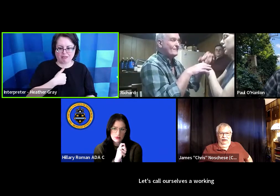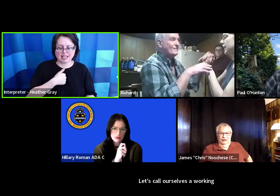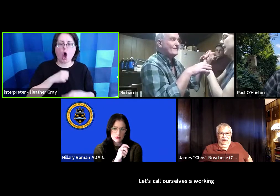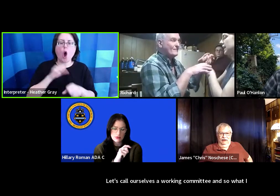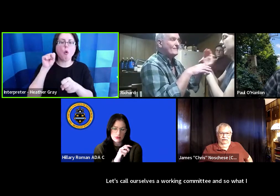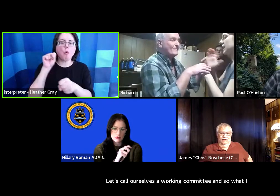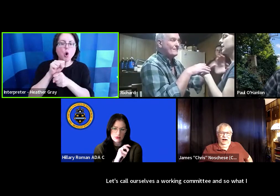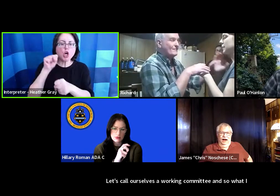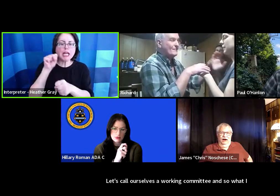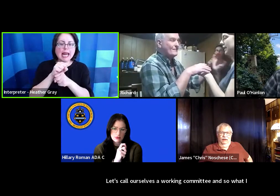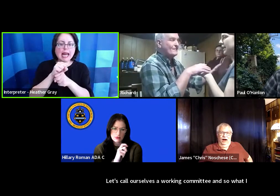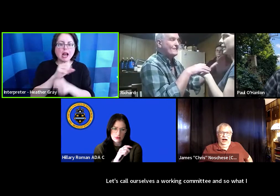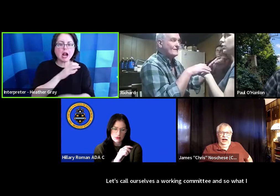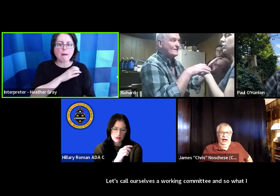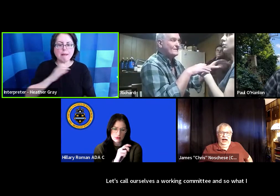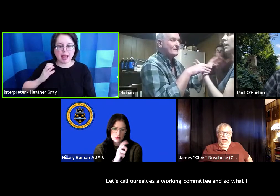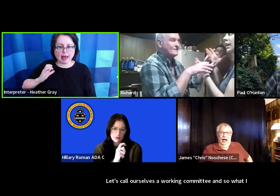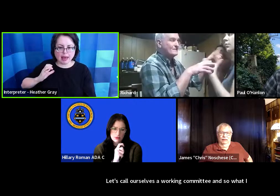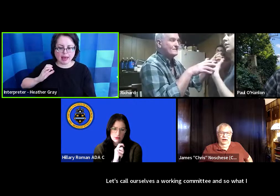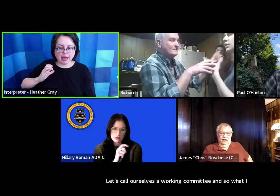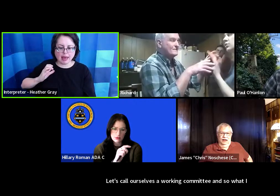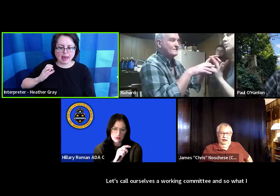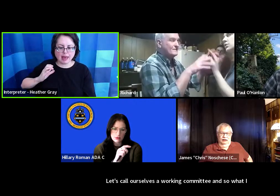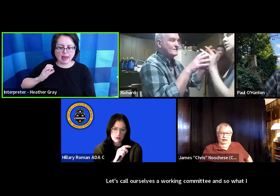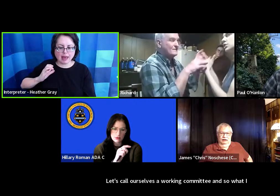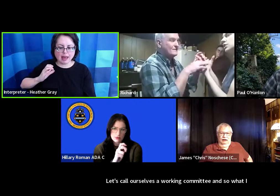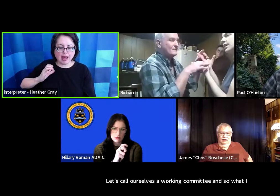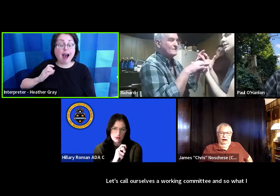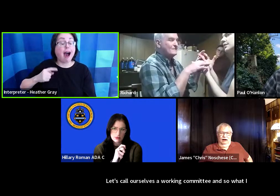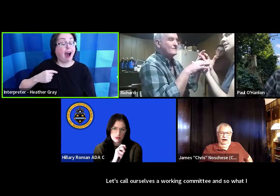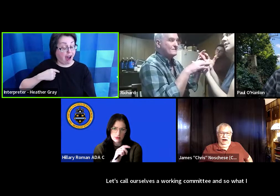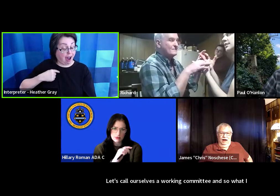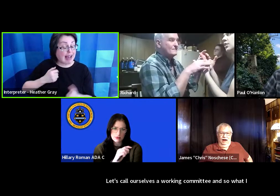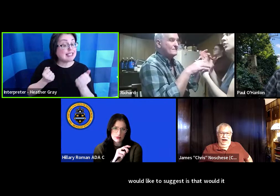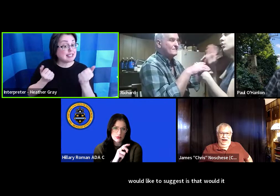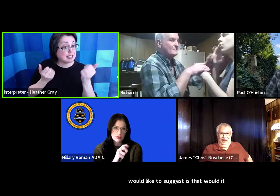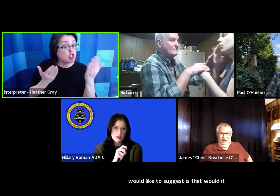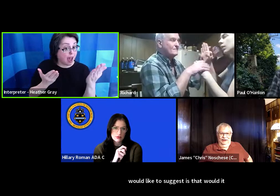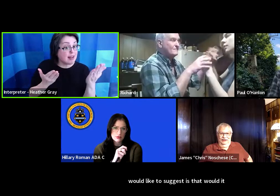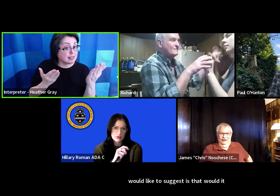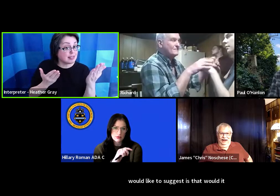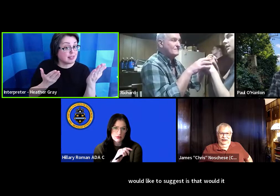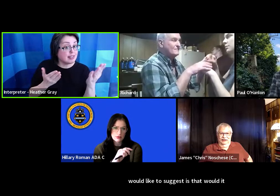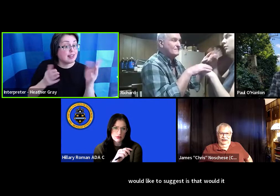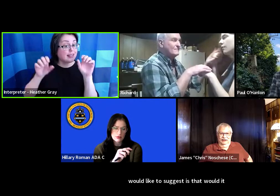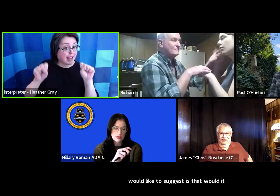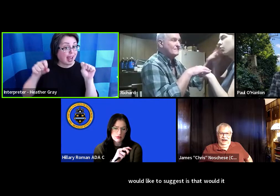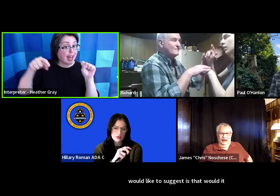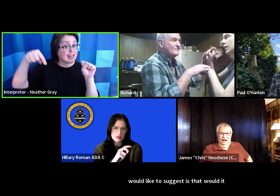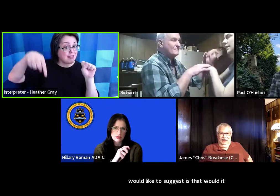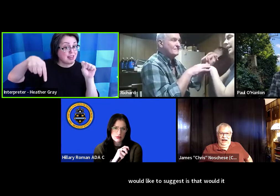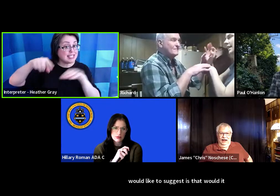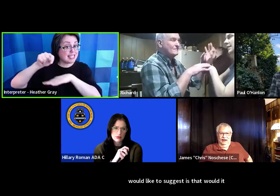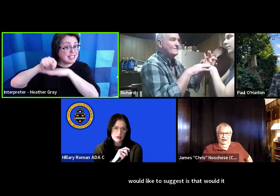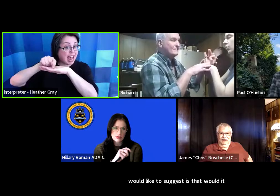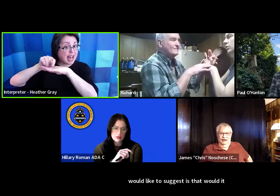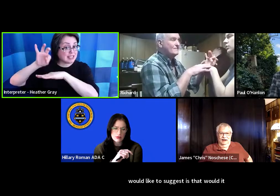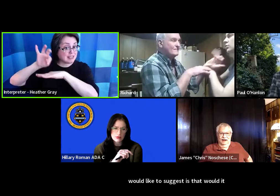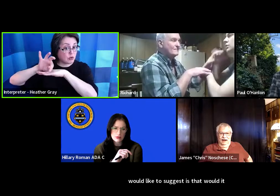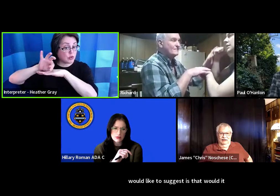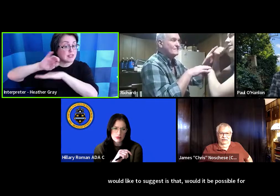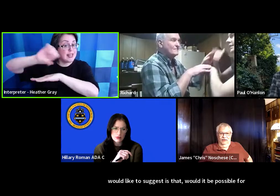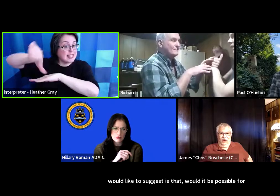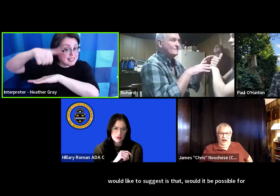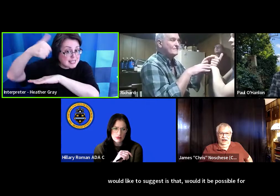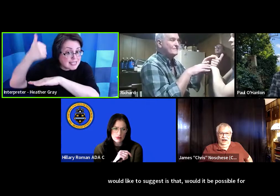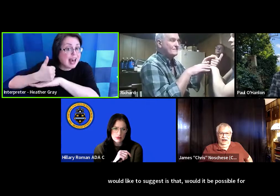I would like to suggest is that, would it be possible for the task force to establish